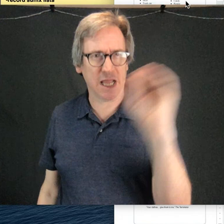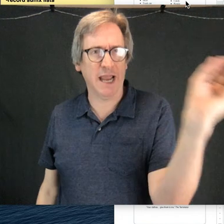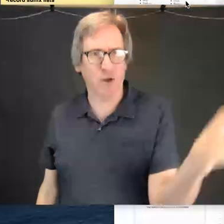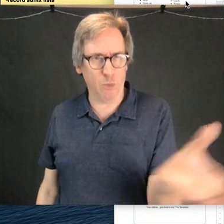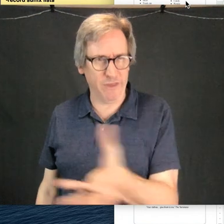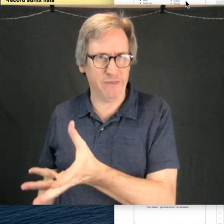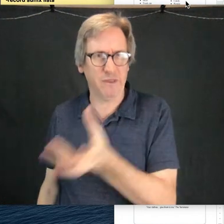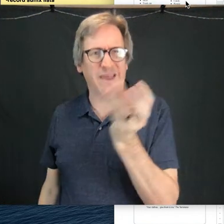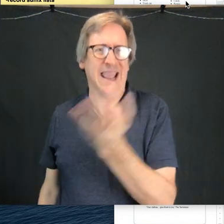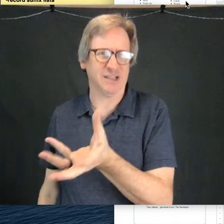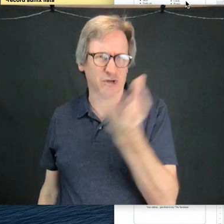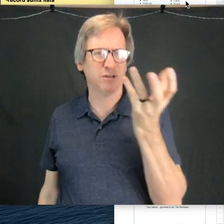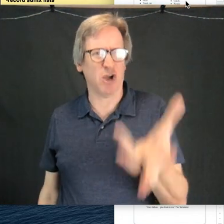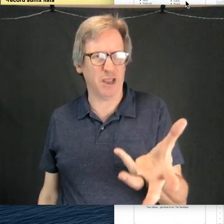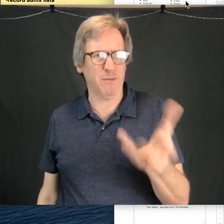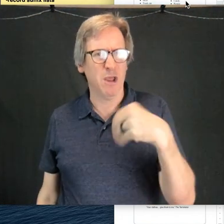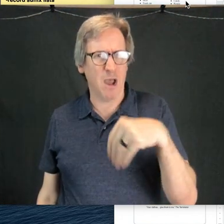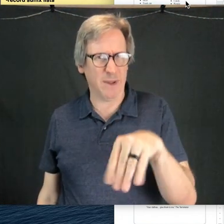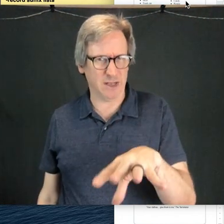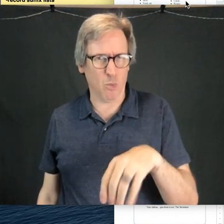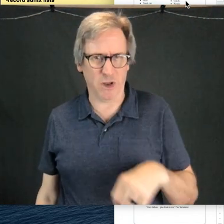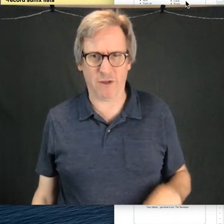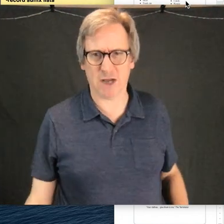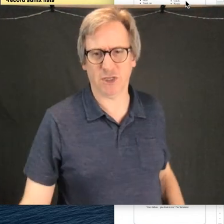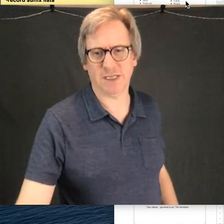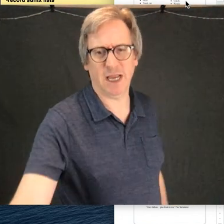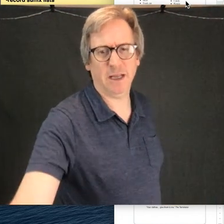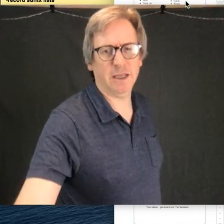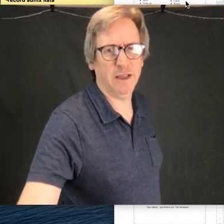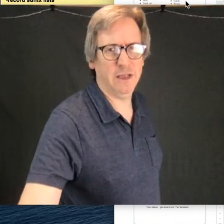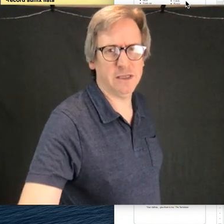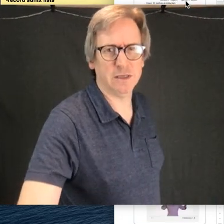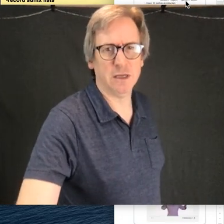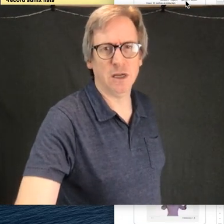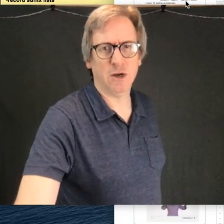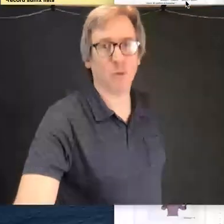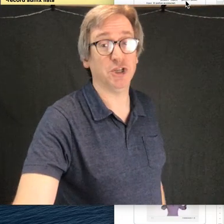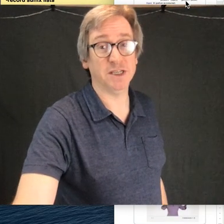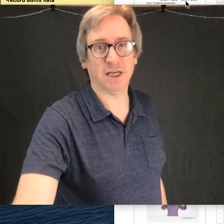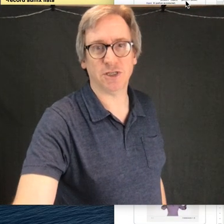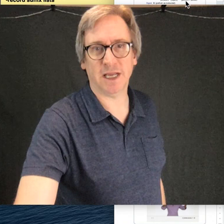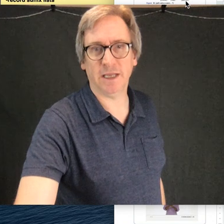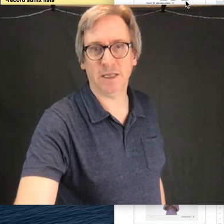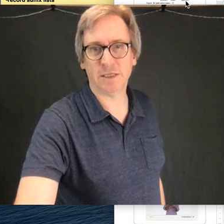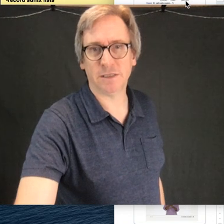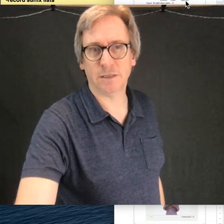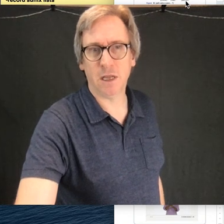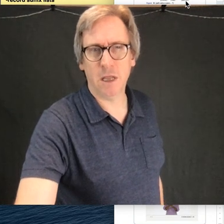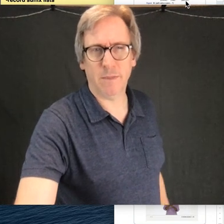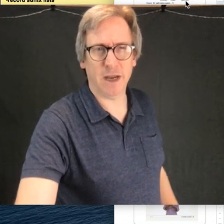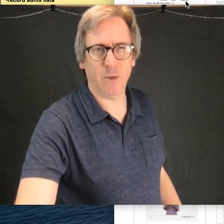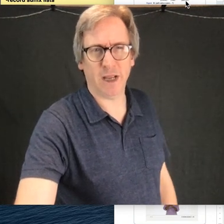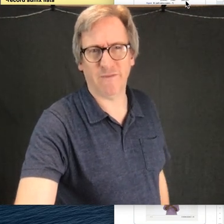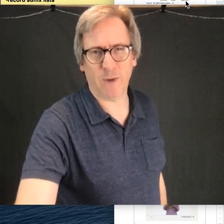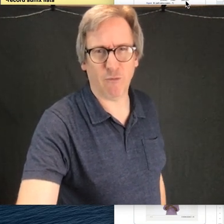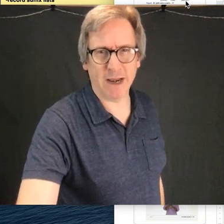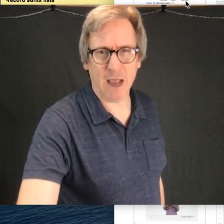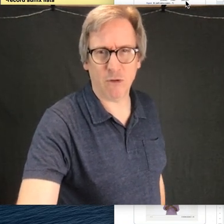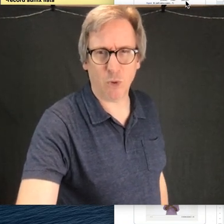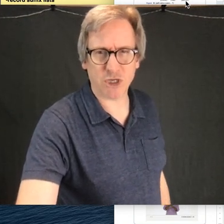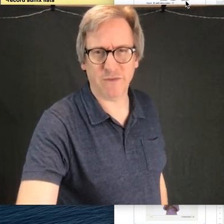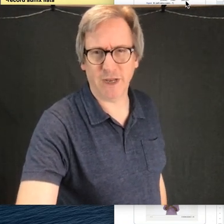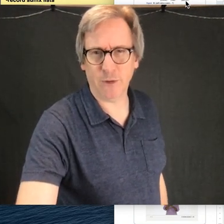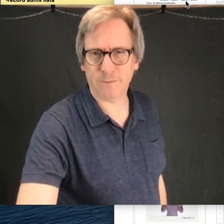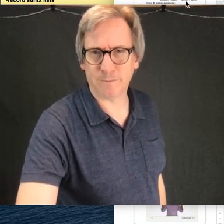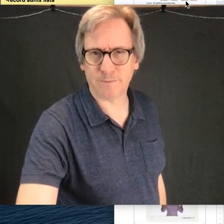follow-up slide with the answer talking about what they're actually signing in these or what she's actually signing in these. But I don't want to give it away right